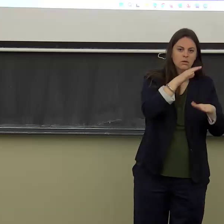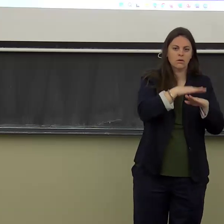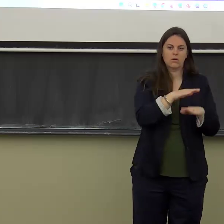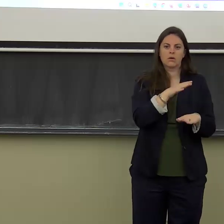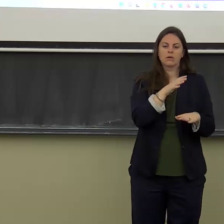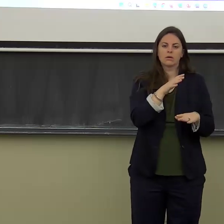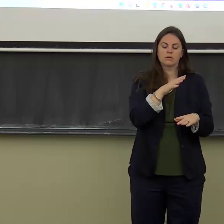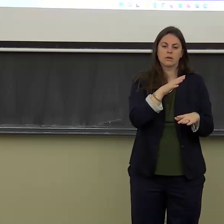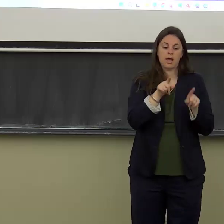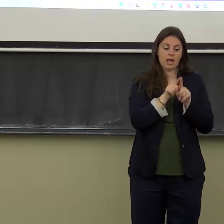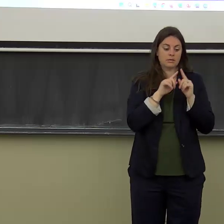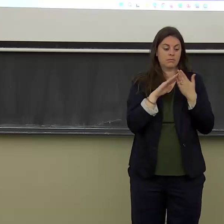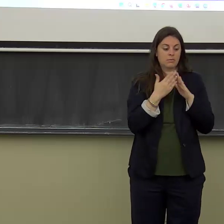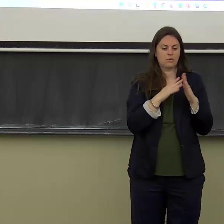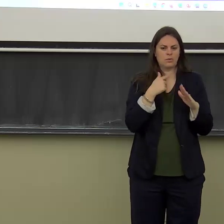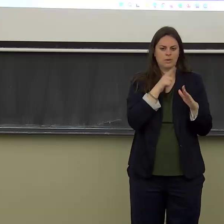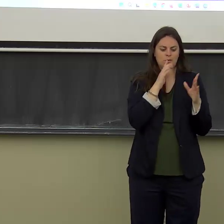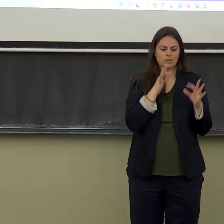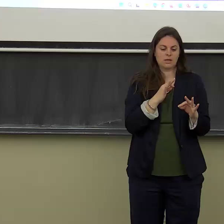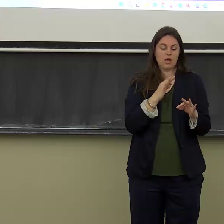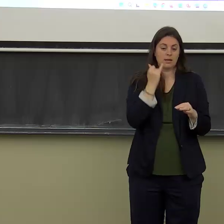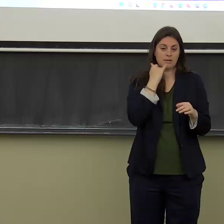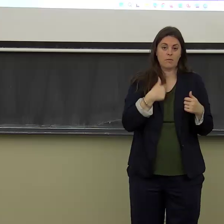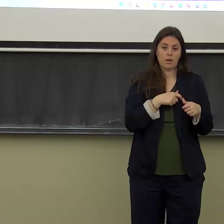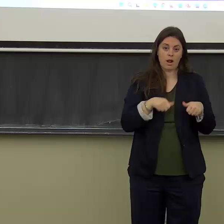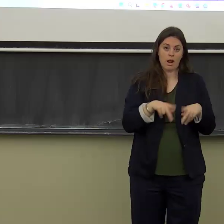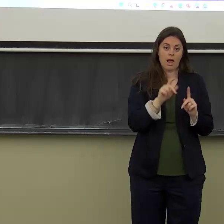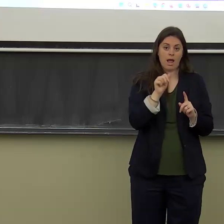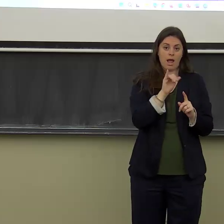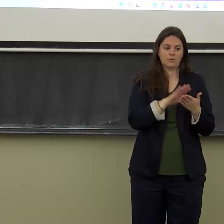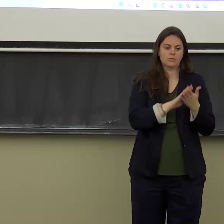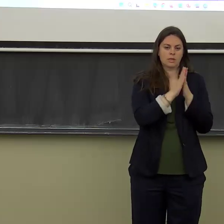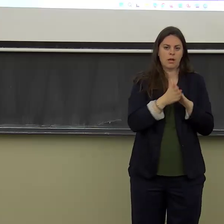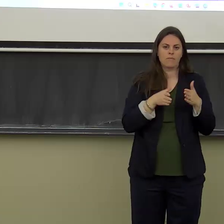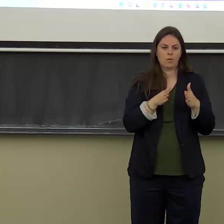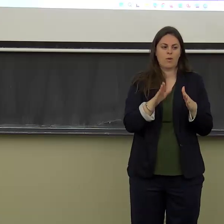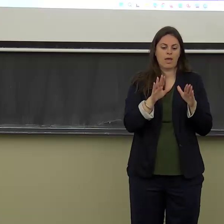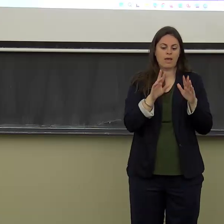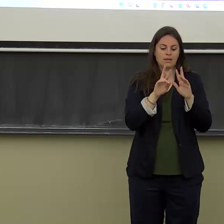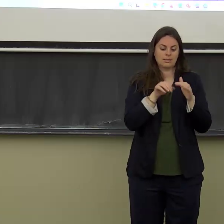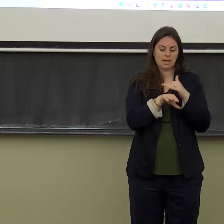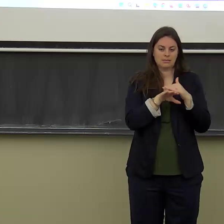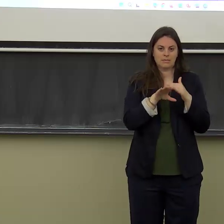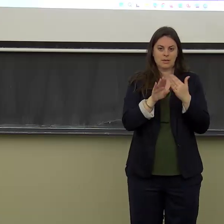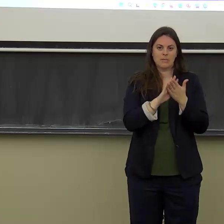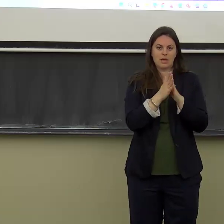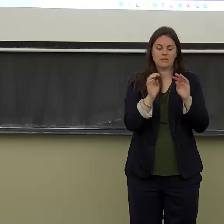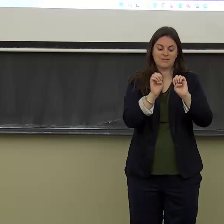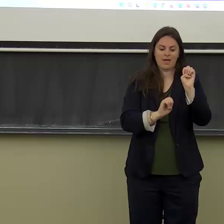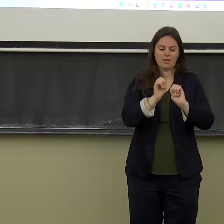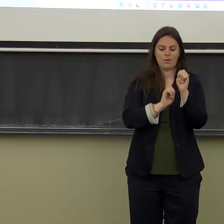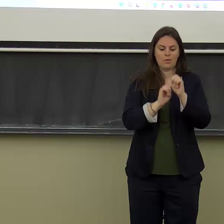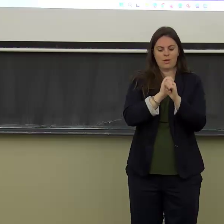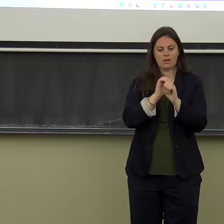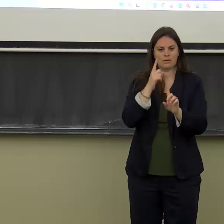we will allow AI to become the way that accessibility is evaluated in websites.